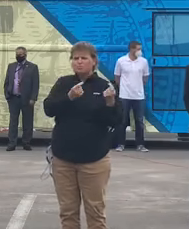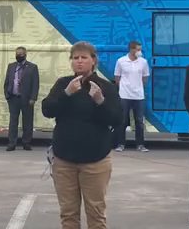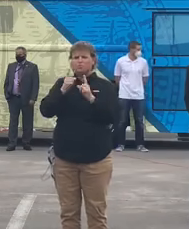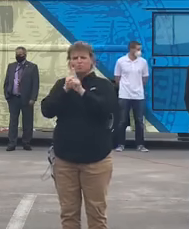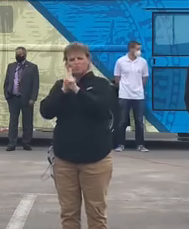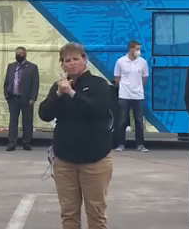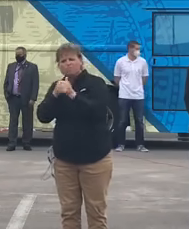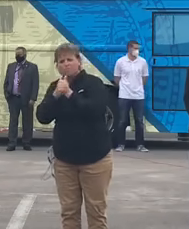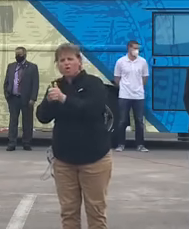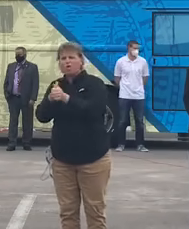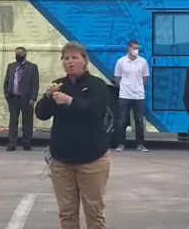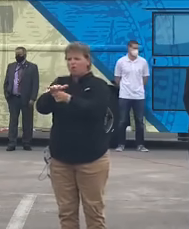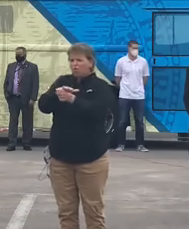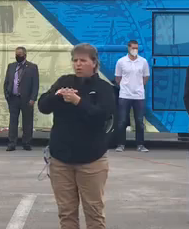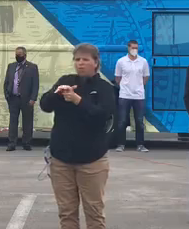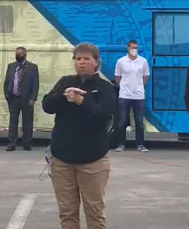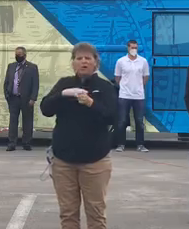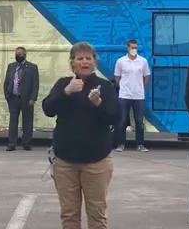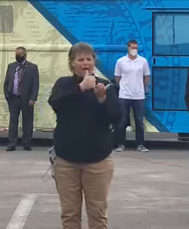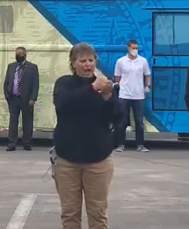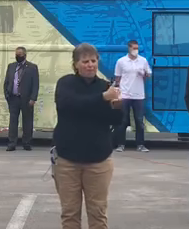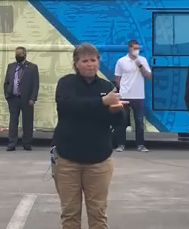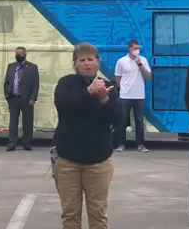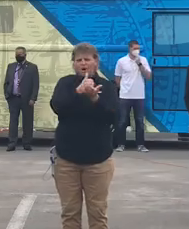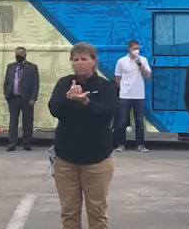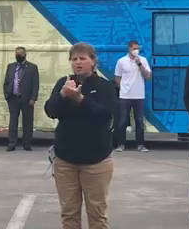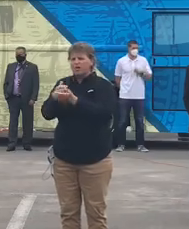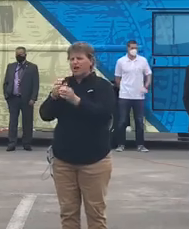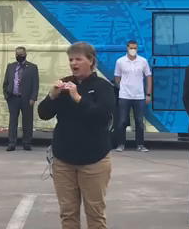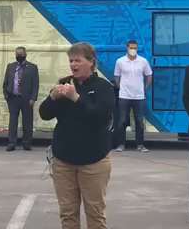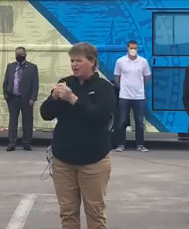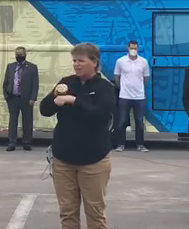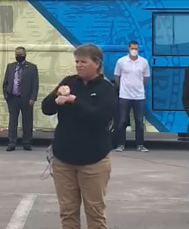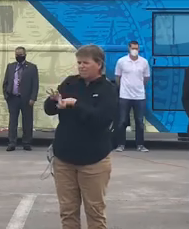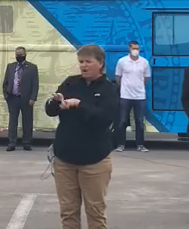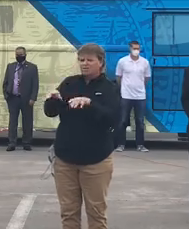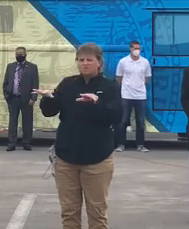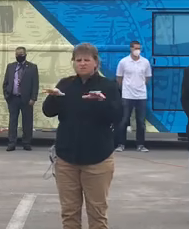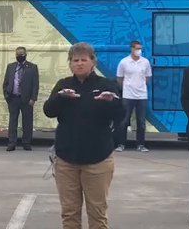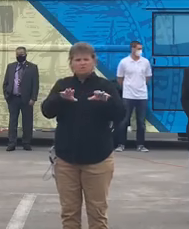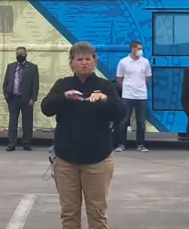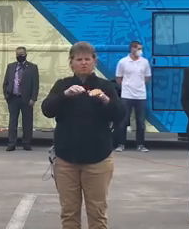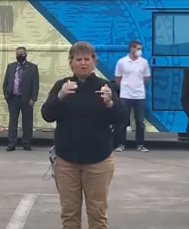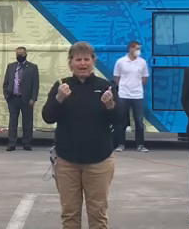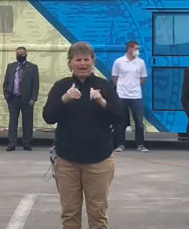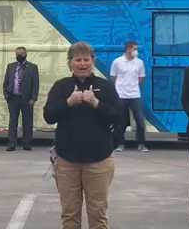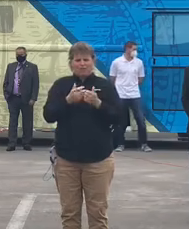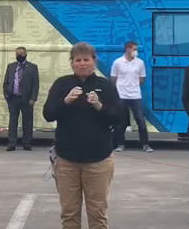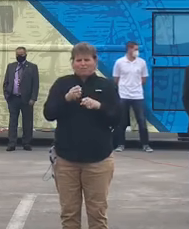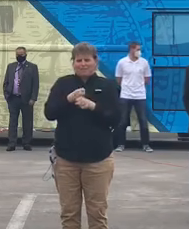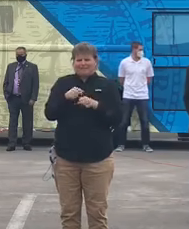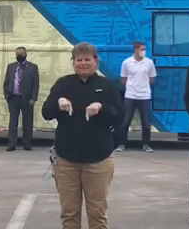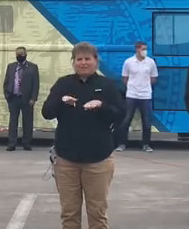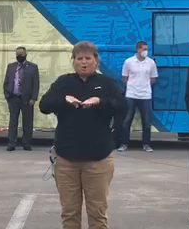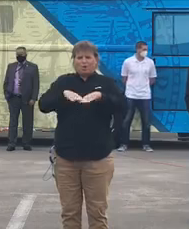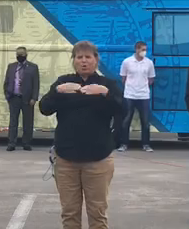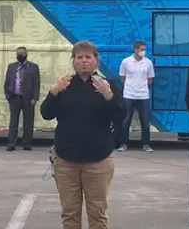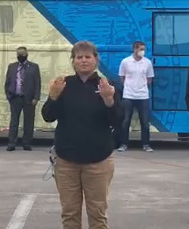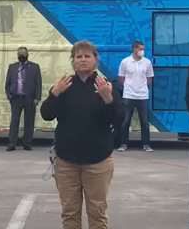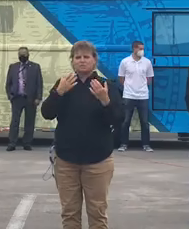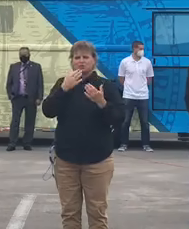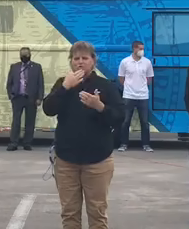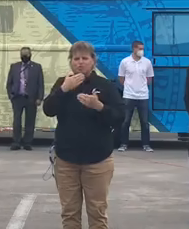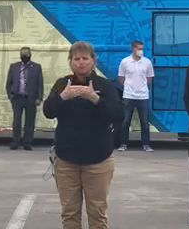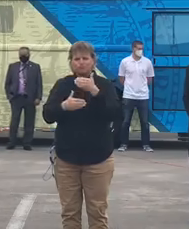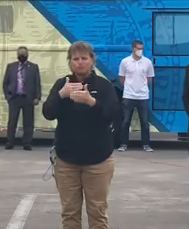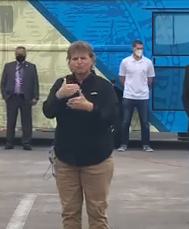officials, and then we're going to craft an appropriate way forward. But I do think that the other 64 counties